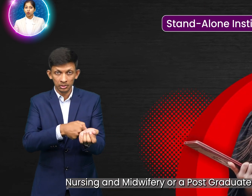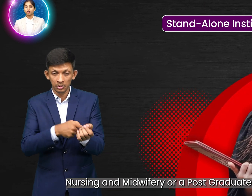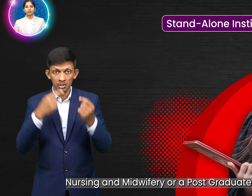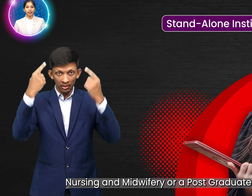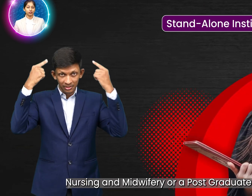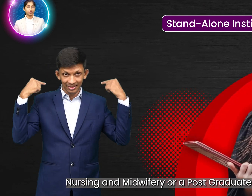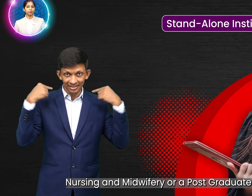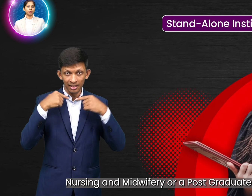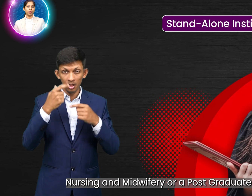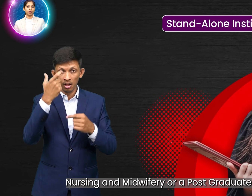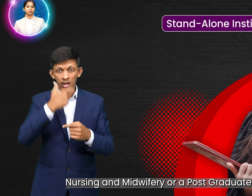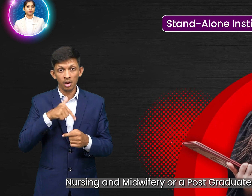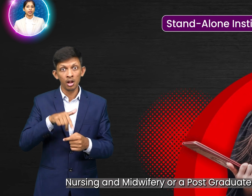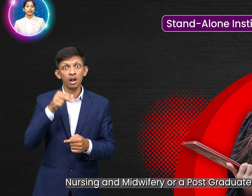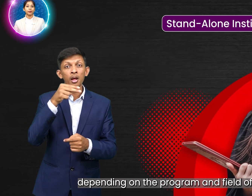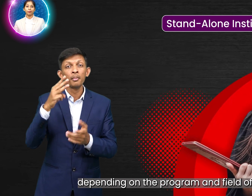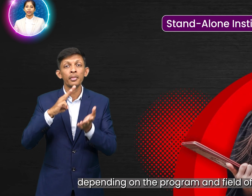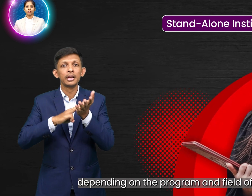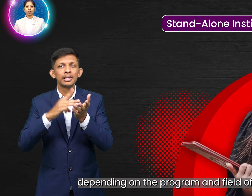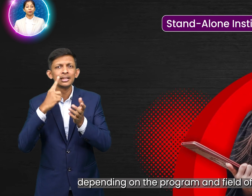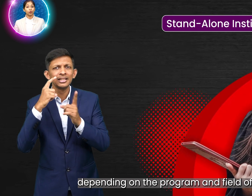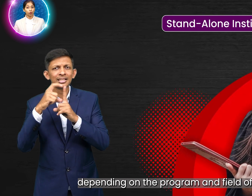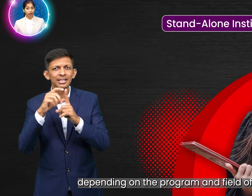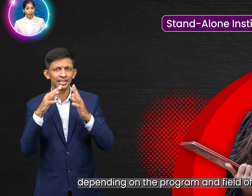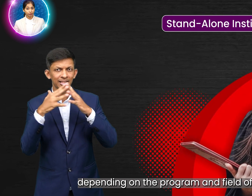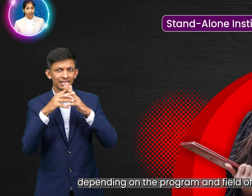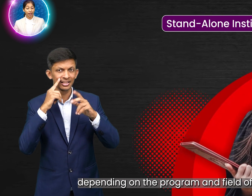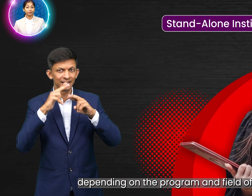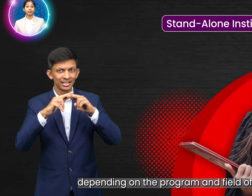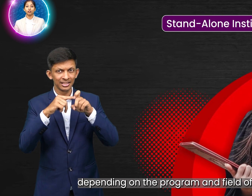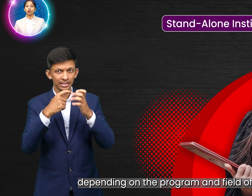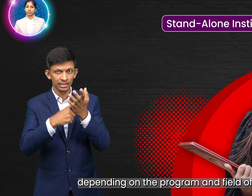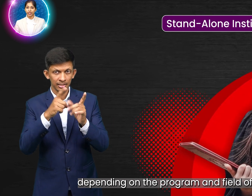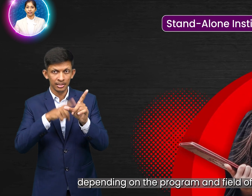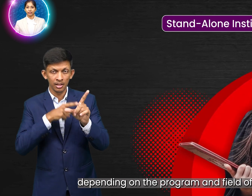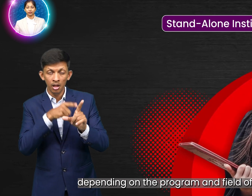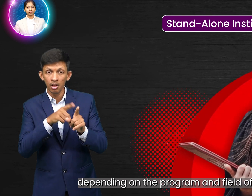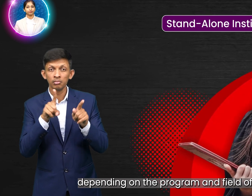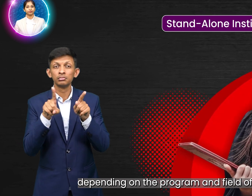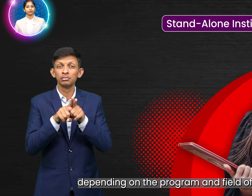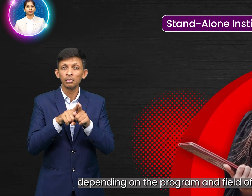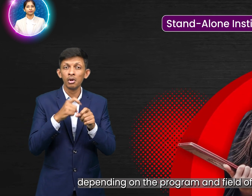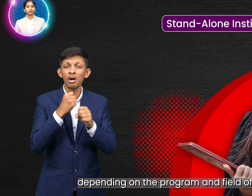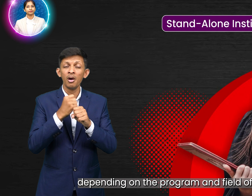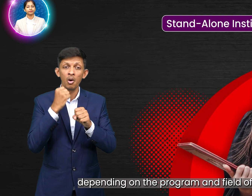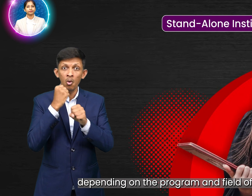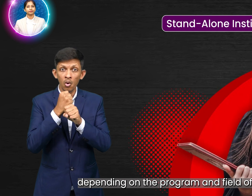a postgraduate diploma depending on the program and field of study.